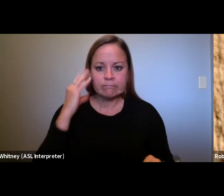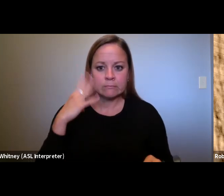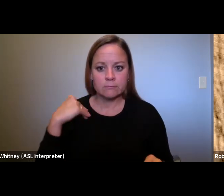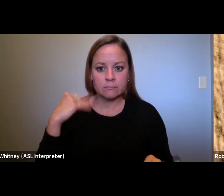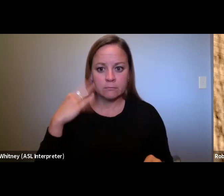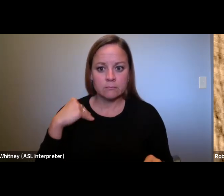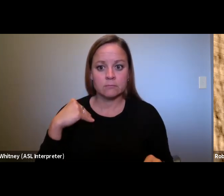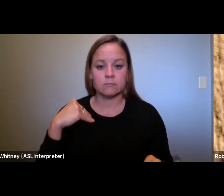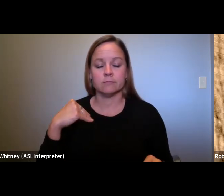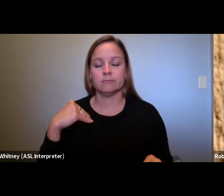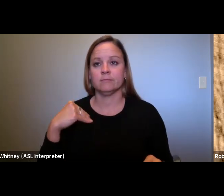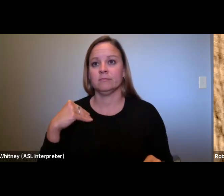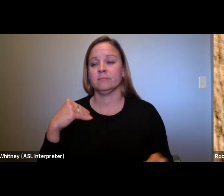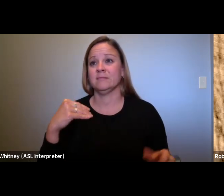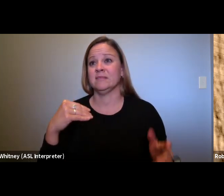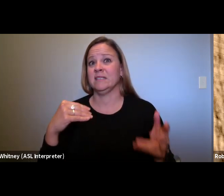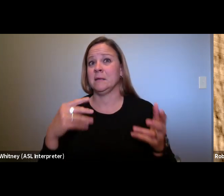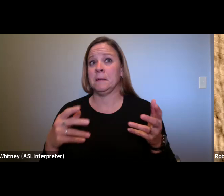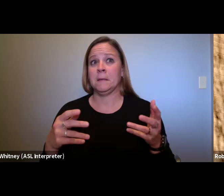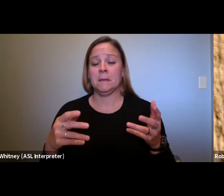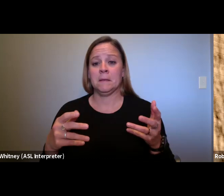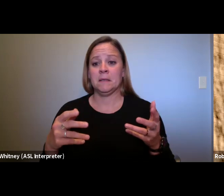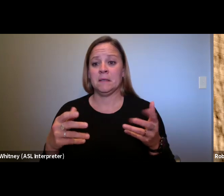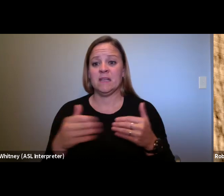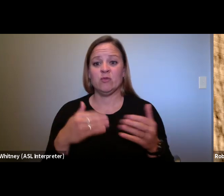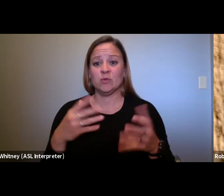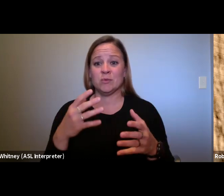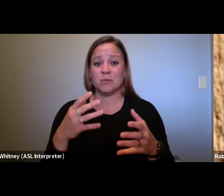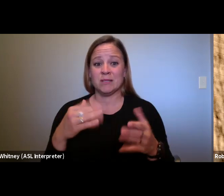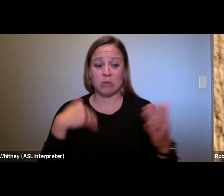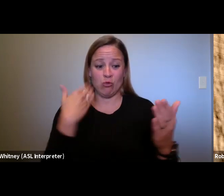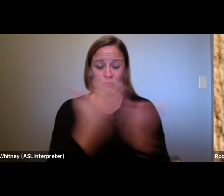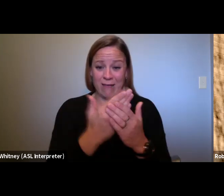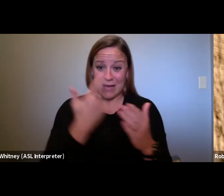even just when it comes to getting to our main office.